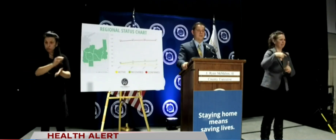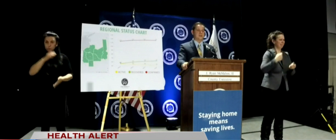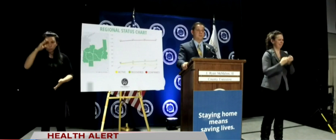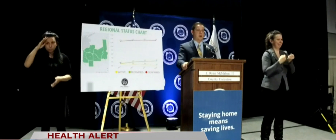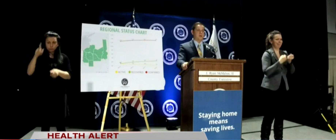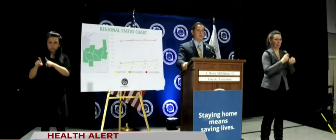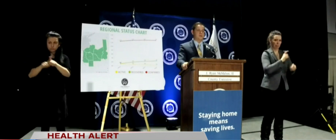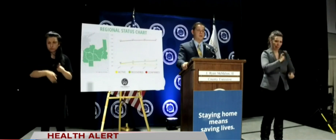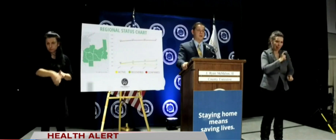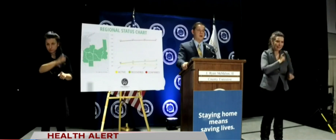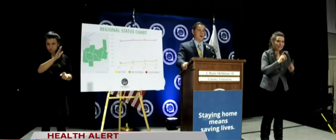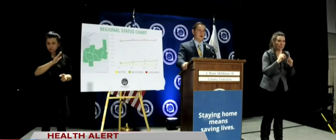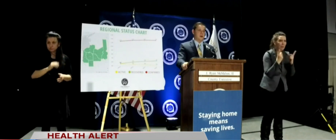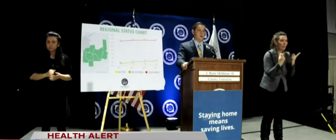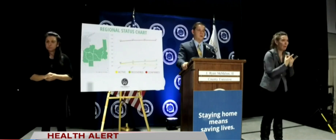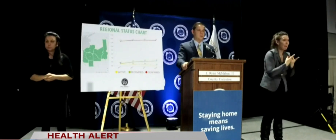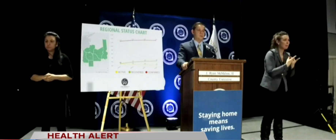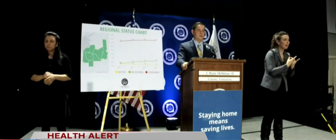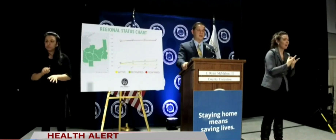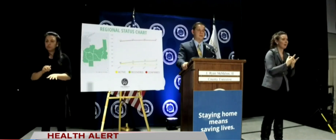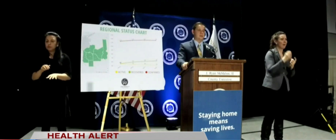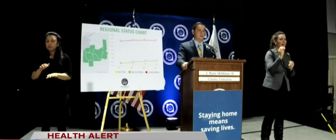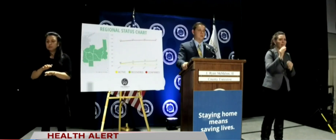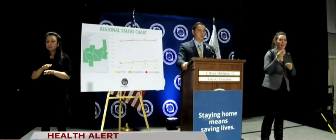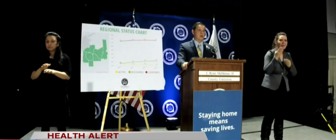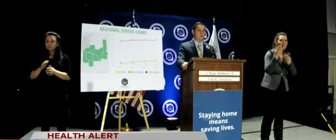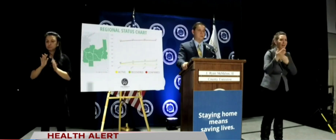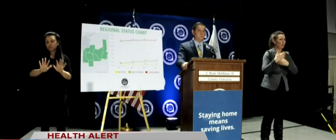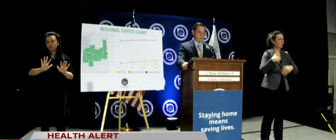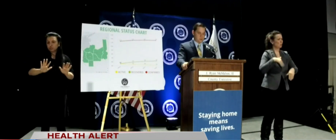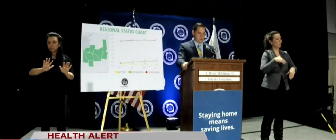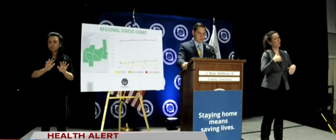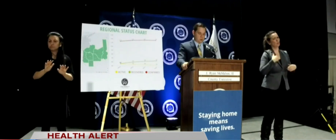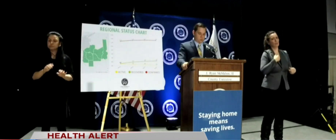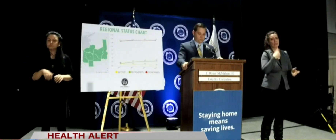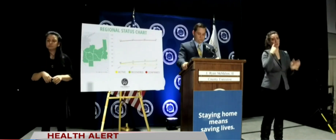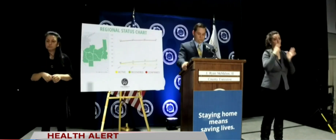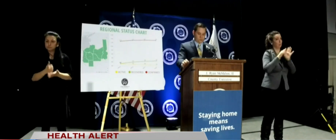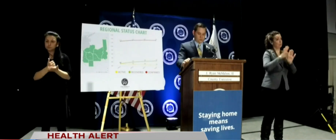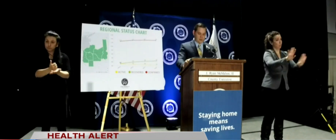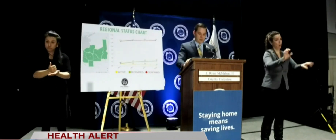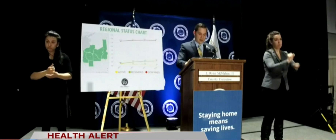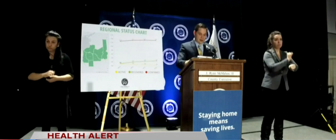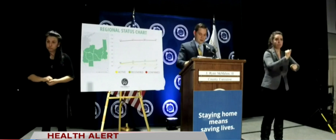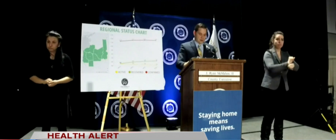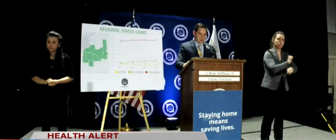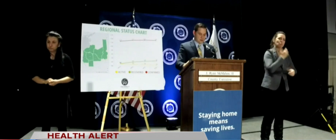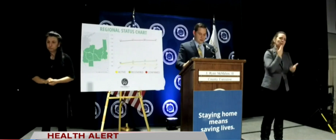all for taking part of this fantastic community effort. So,